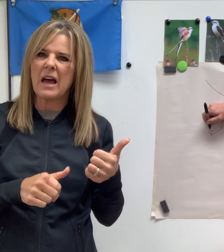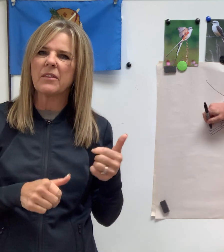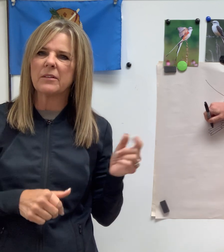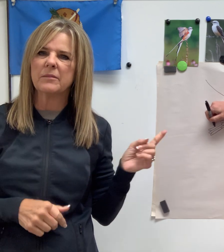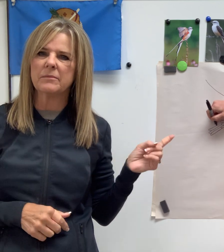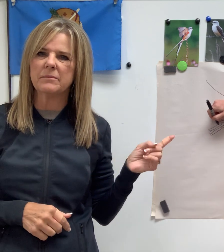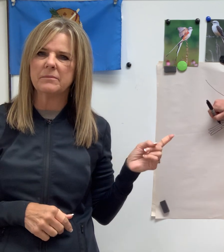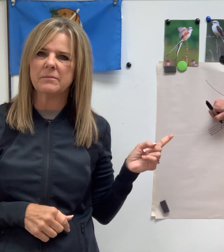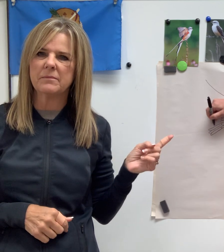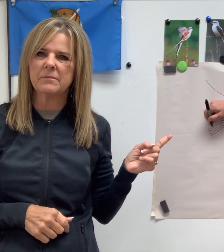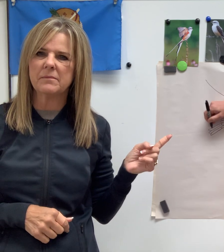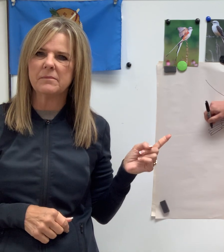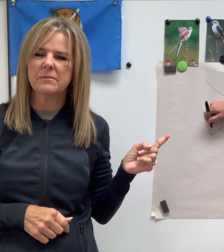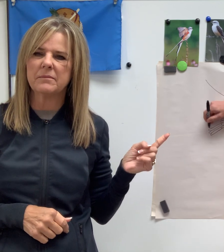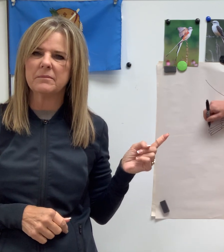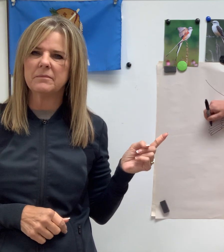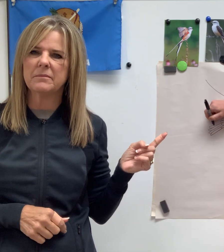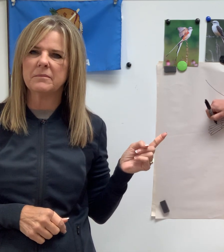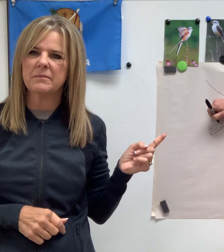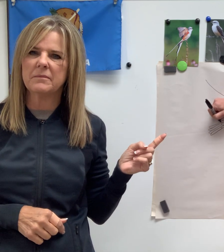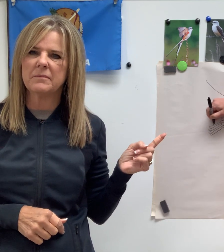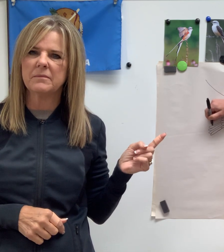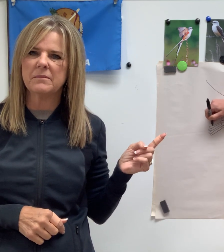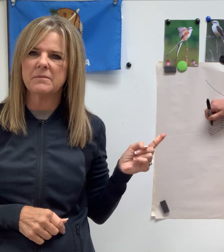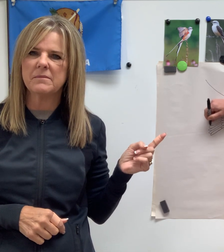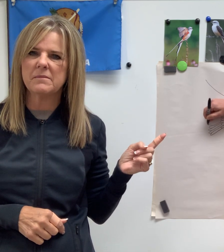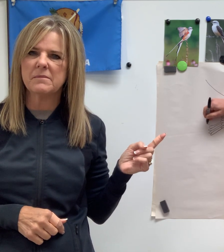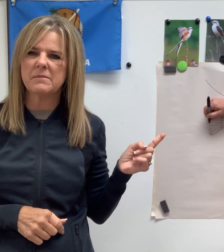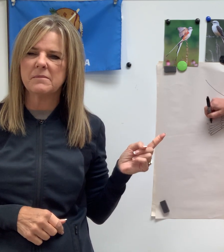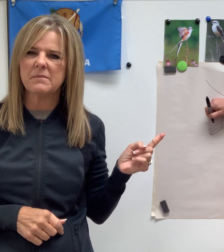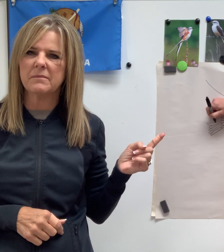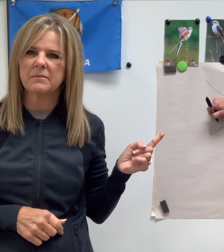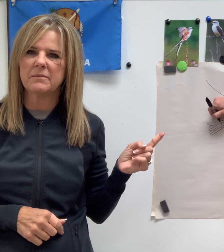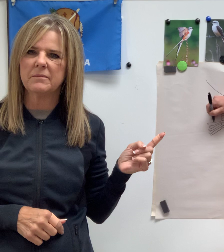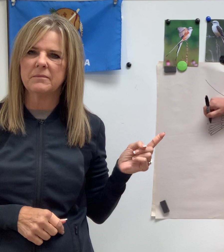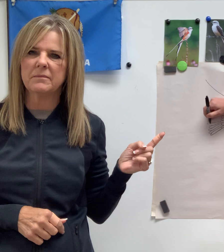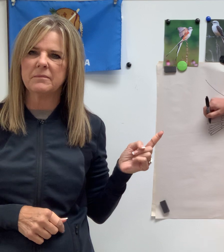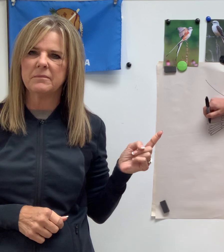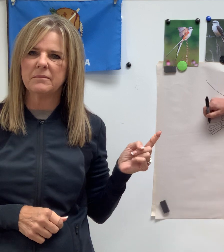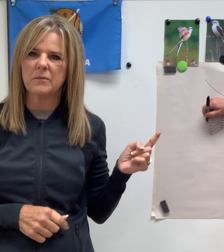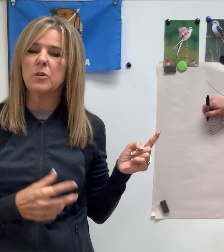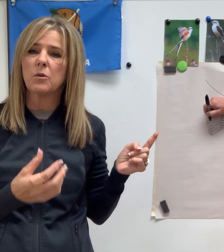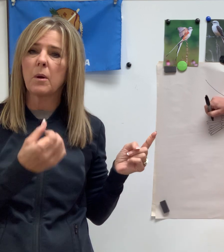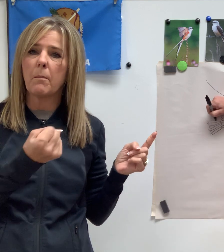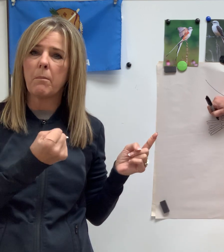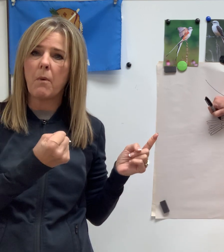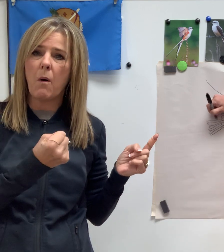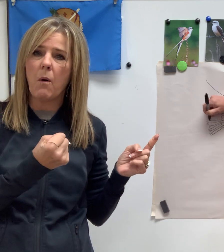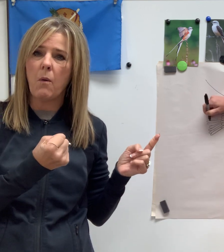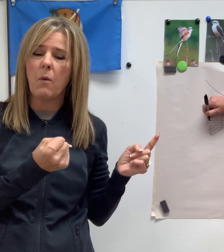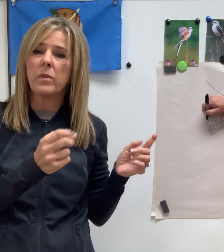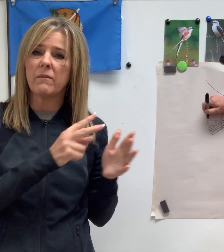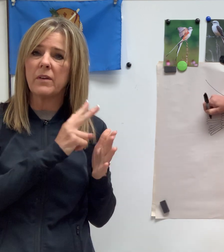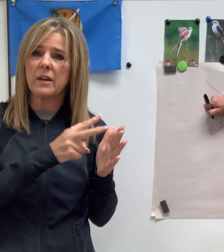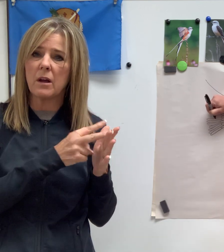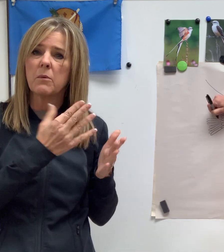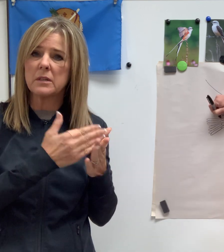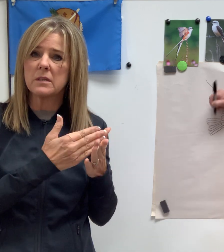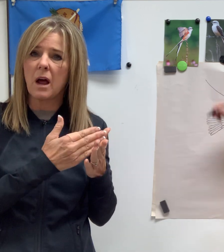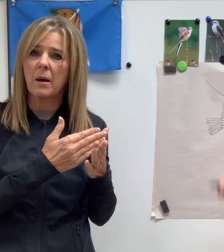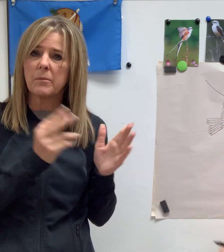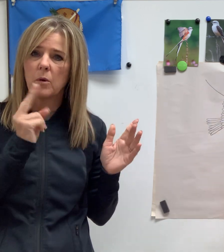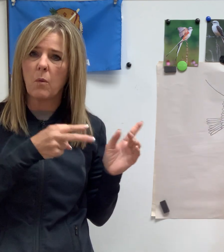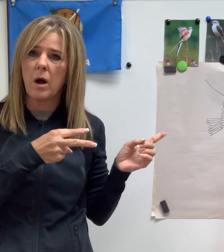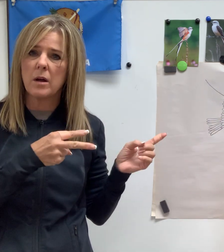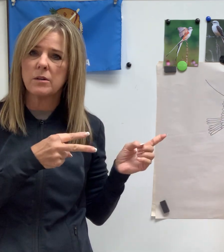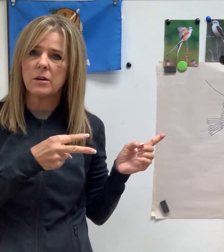going to follow very carefully. Like I said, you can pause the video if you need to.